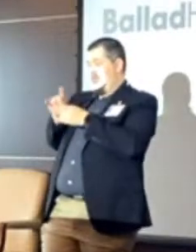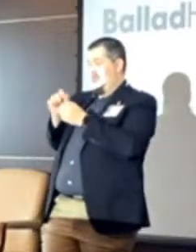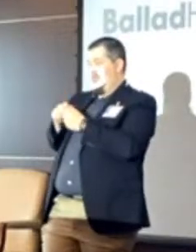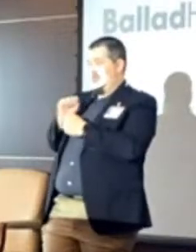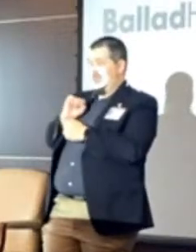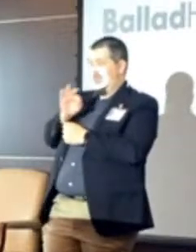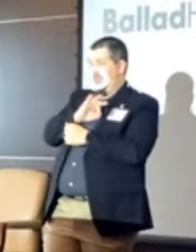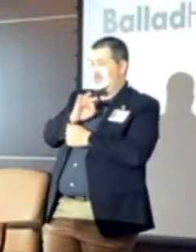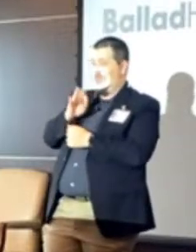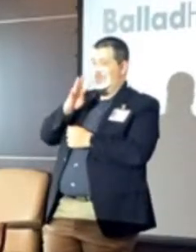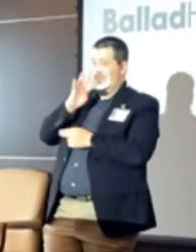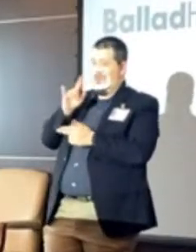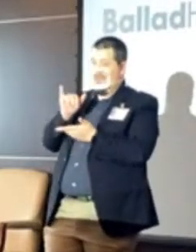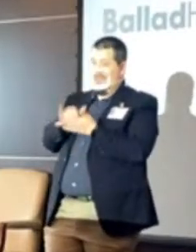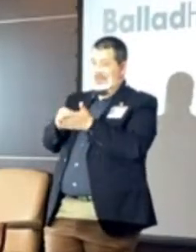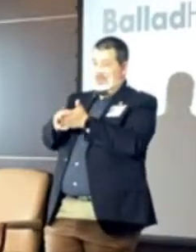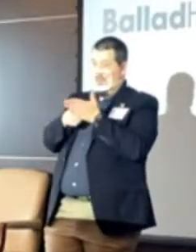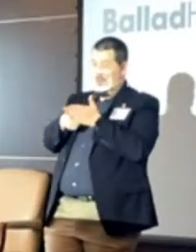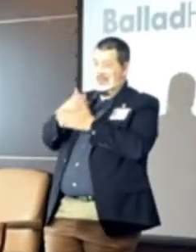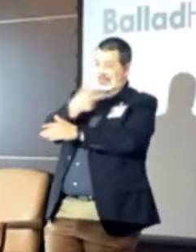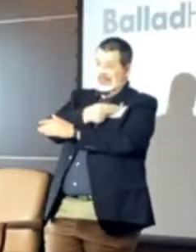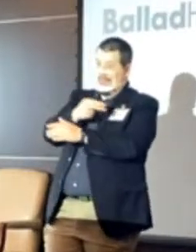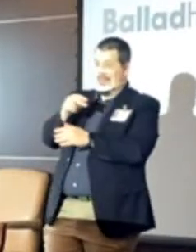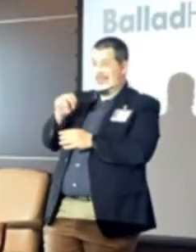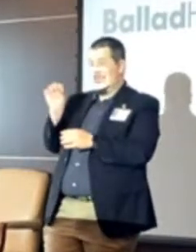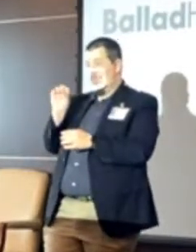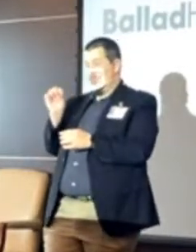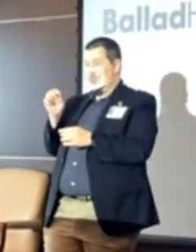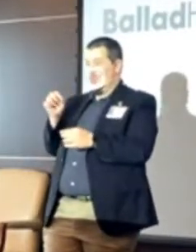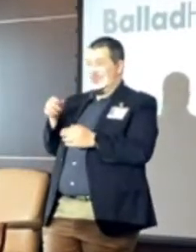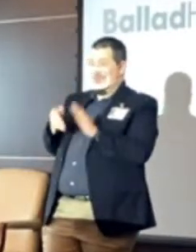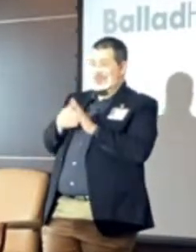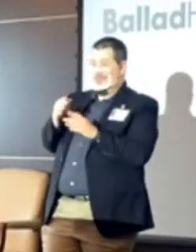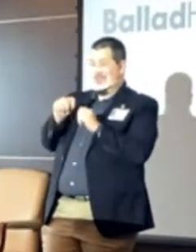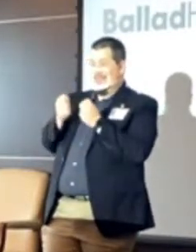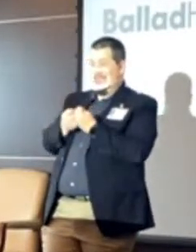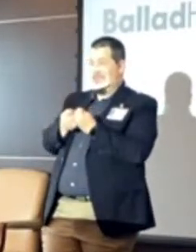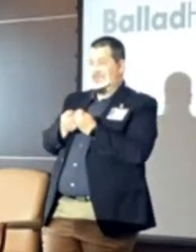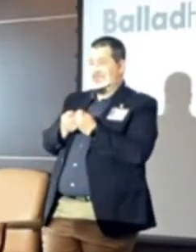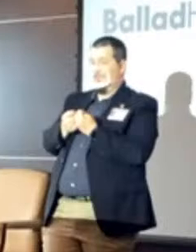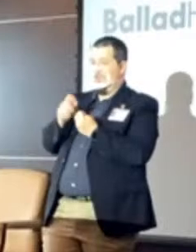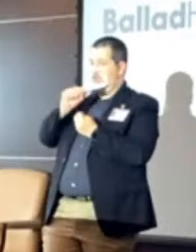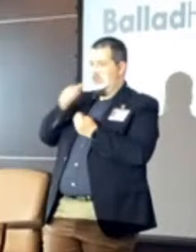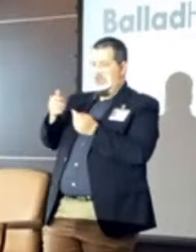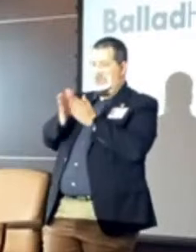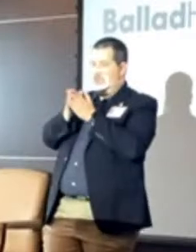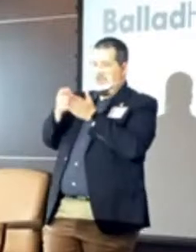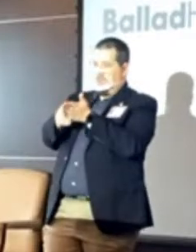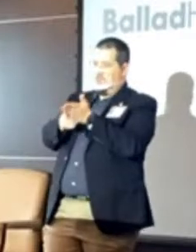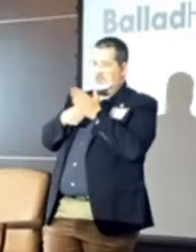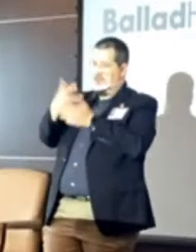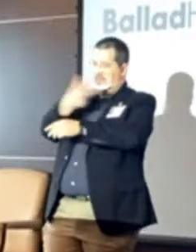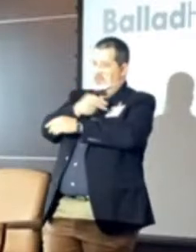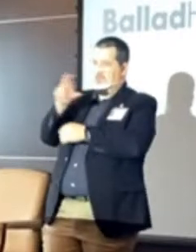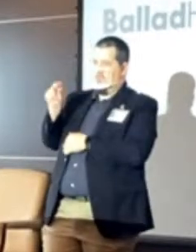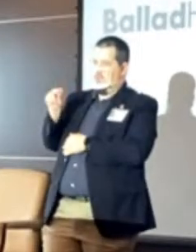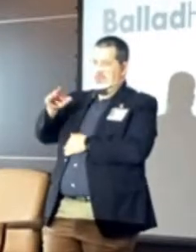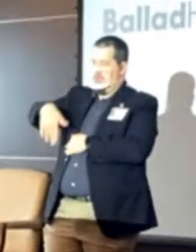staffing? We talked about that as an emergency operations team. We have not had a mandate or a requirement